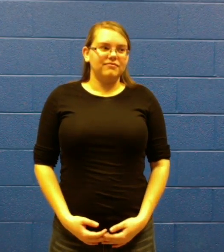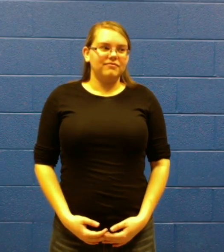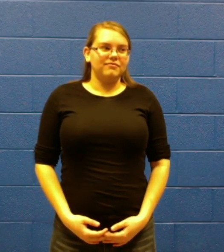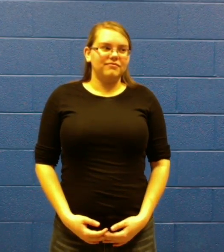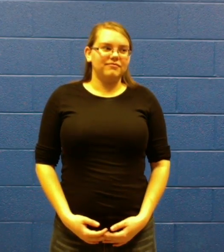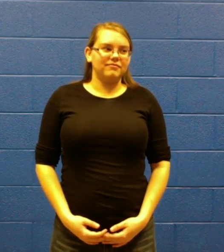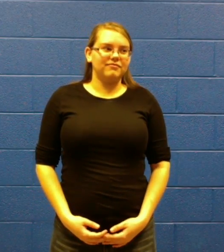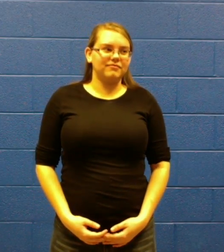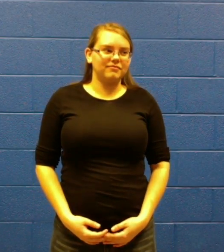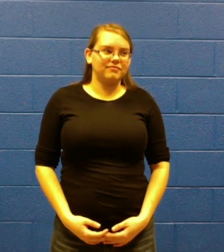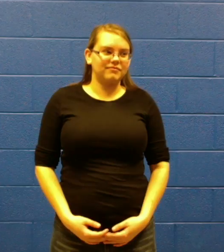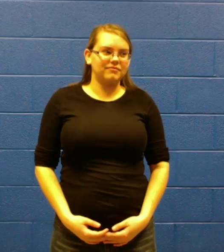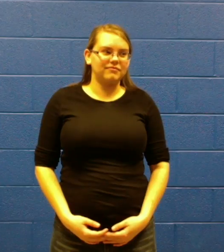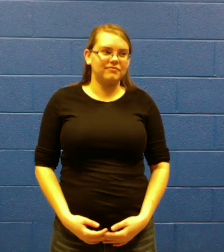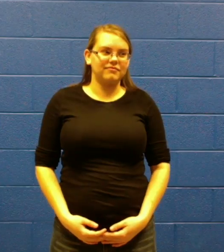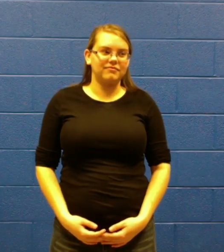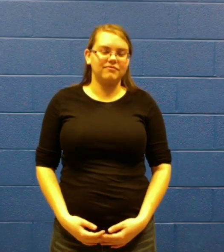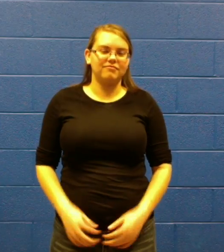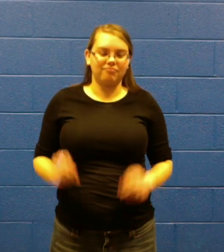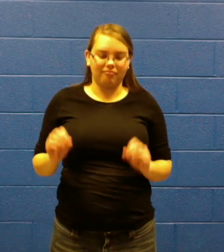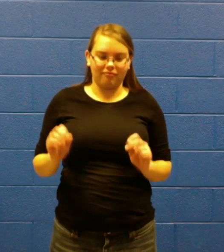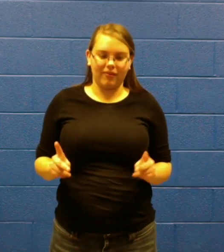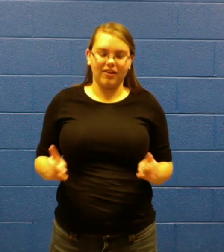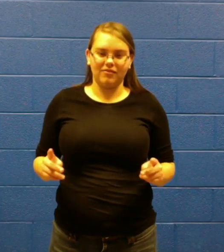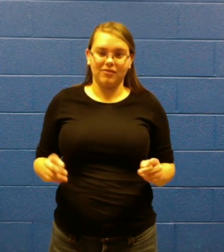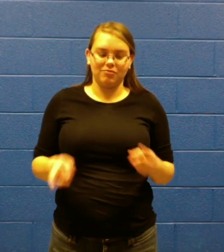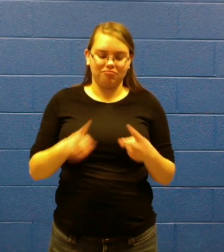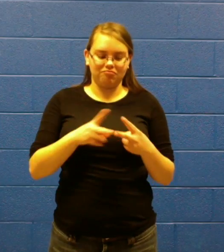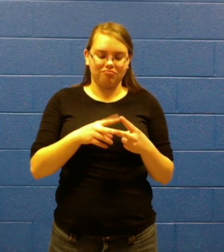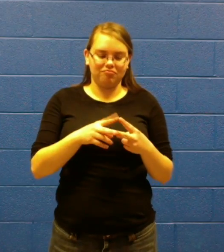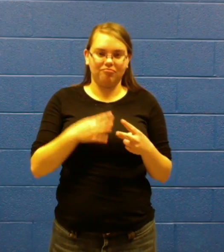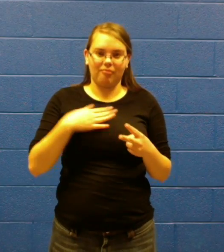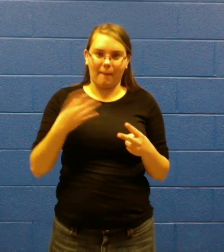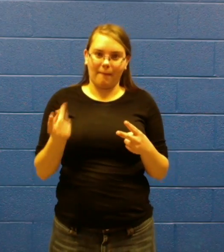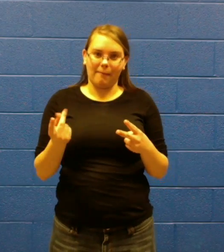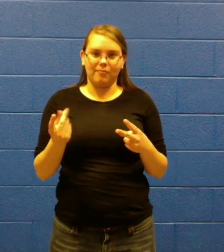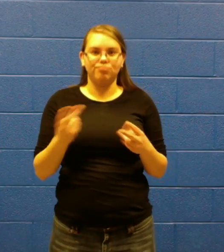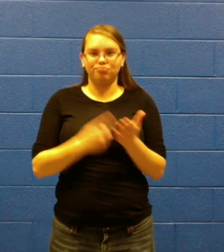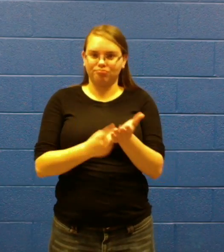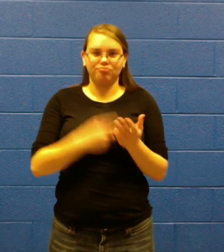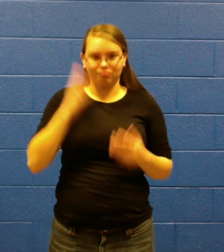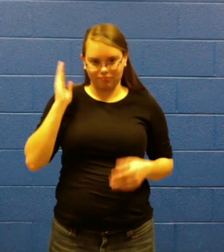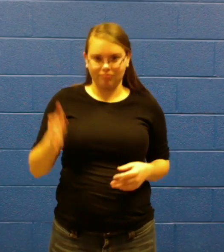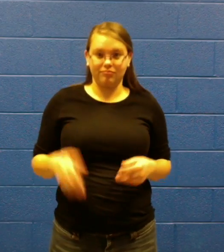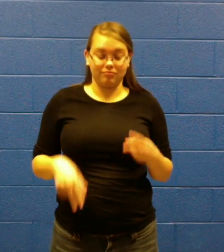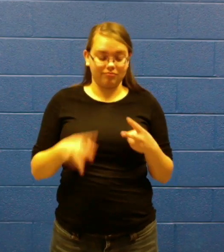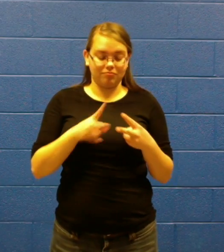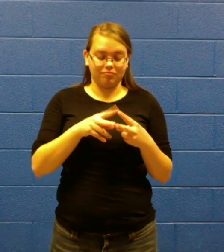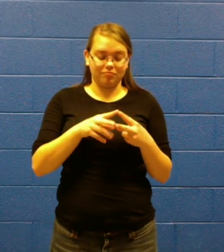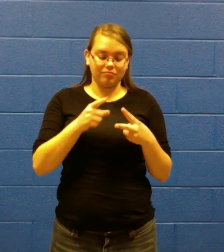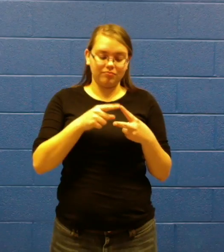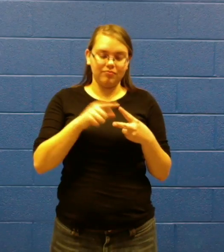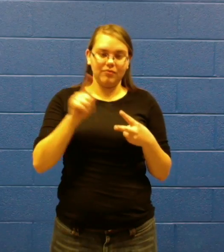So I'm going to tell you about my two dogs. Their names are Little Bit